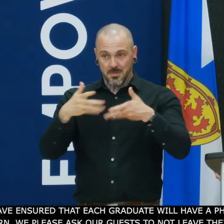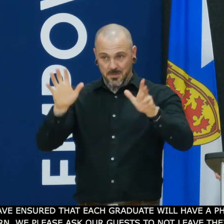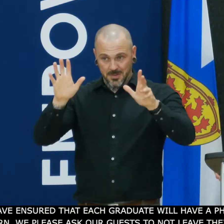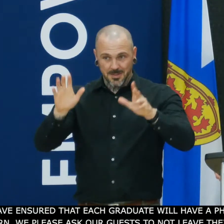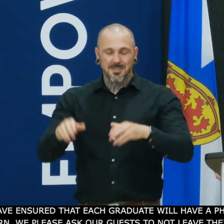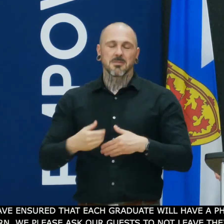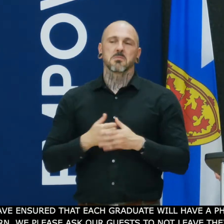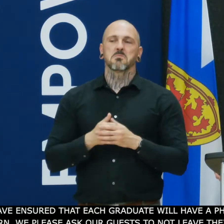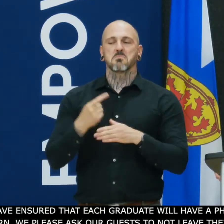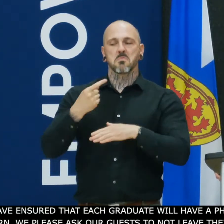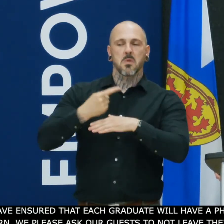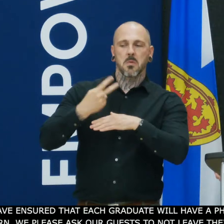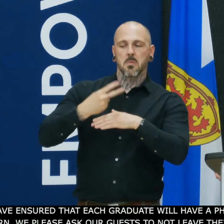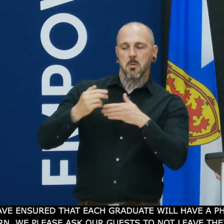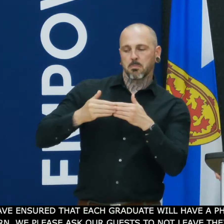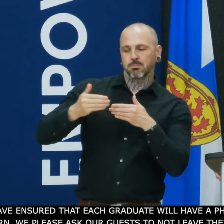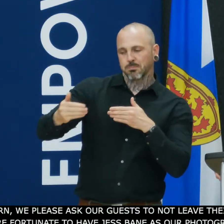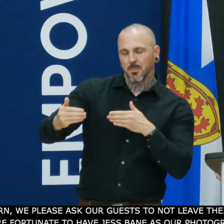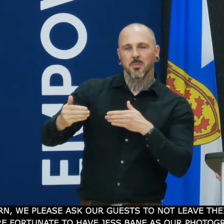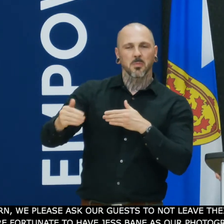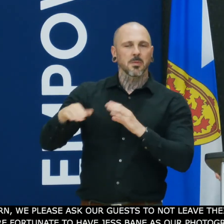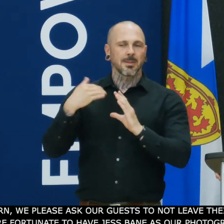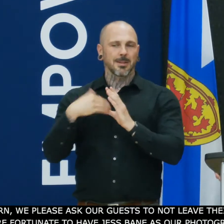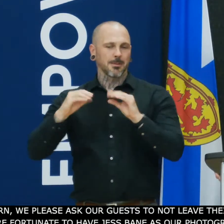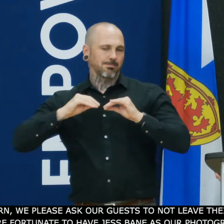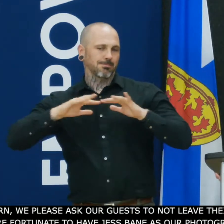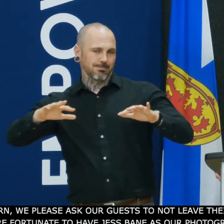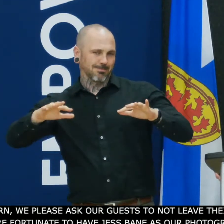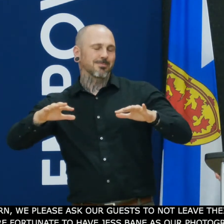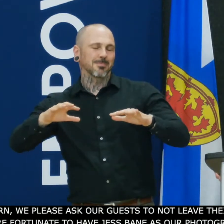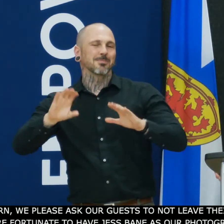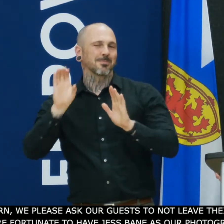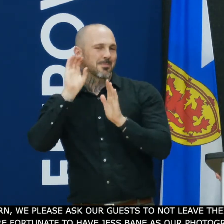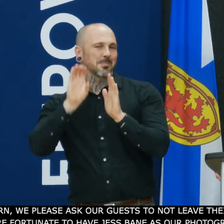within a day or two of our event.